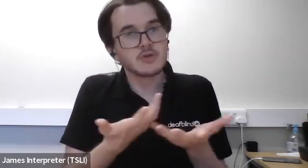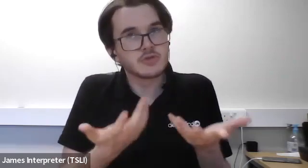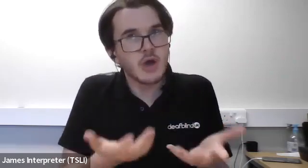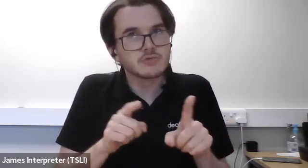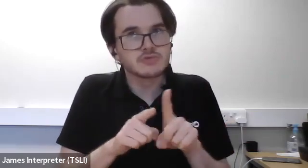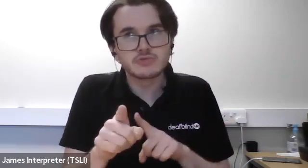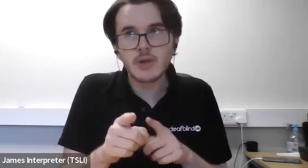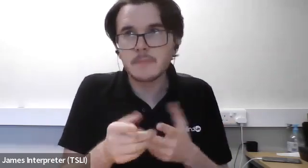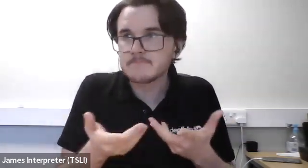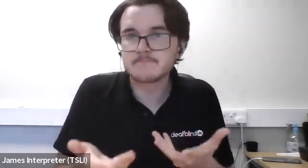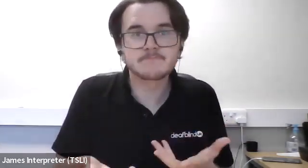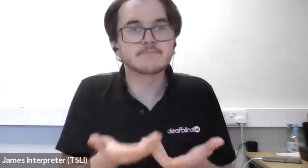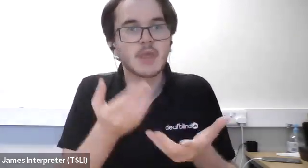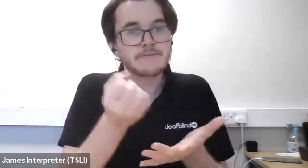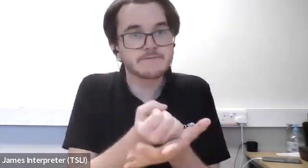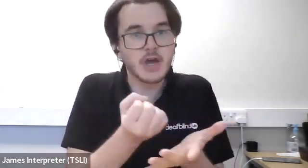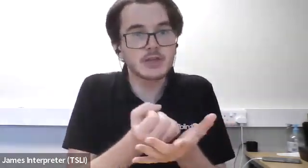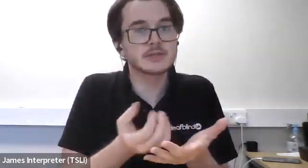across various parts of the UK.